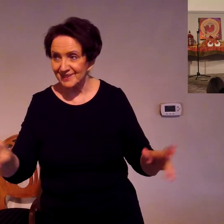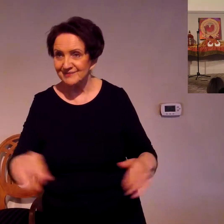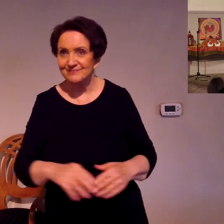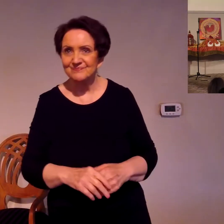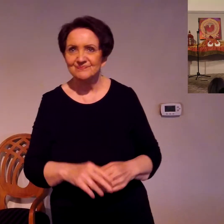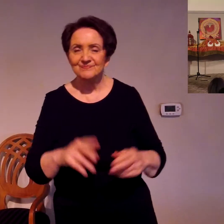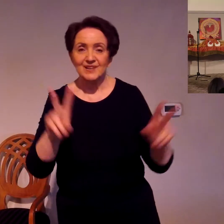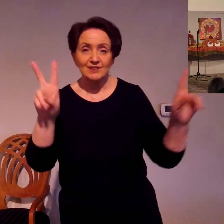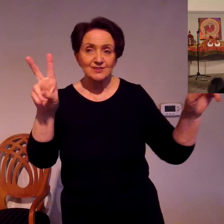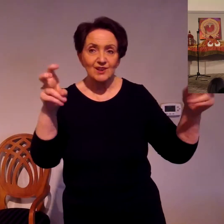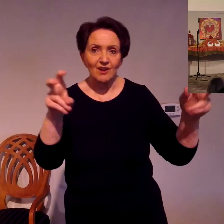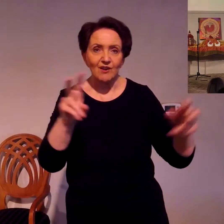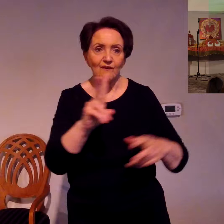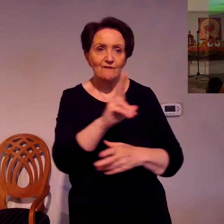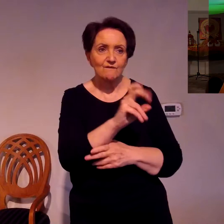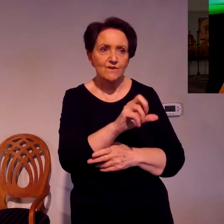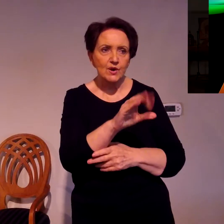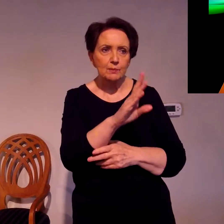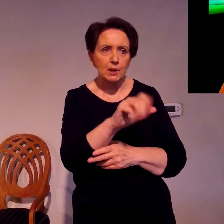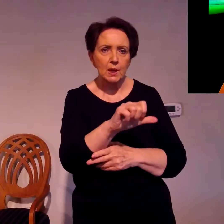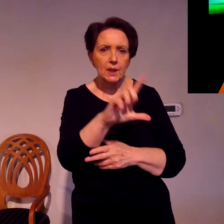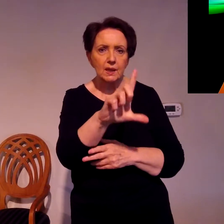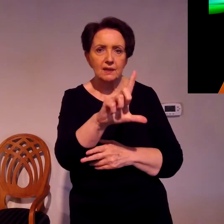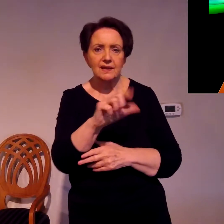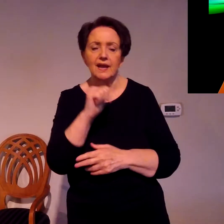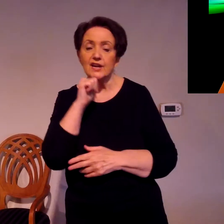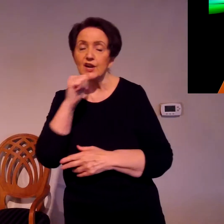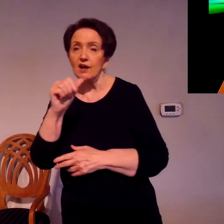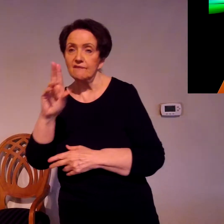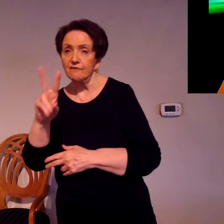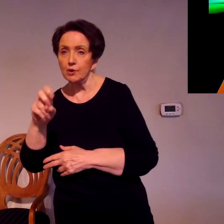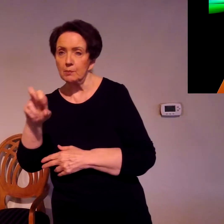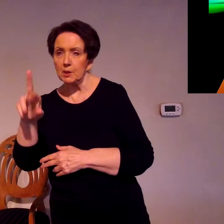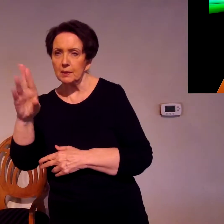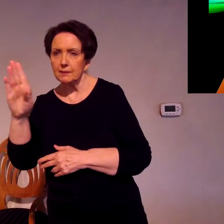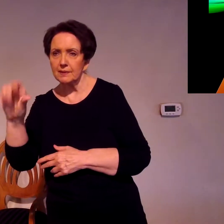called verbal and nonverbal communication.